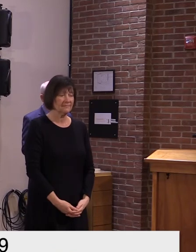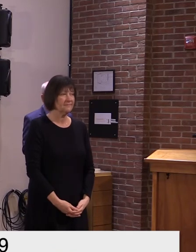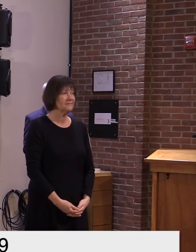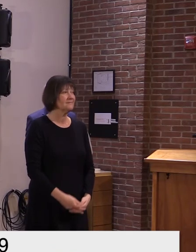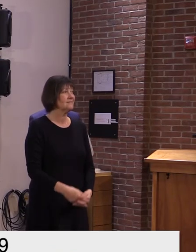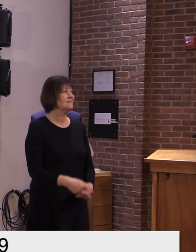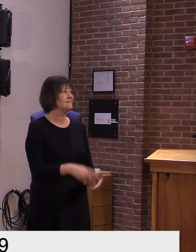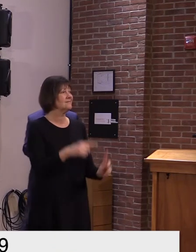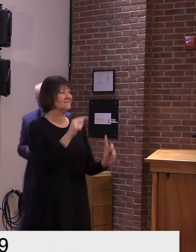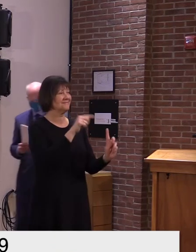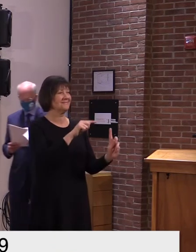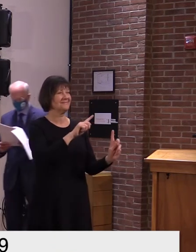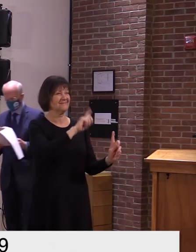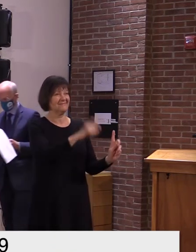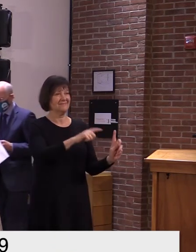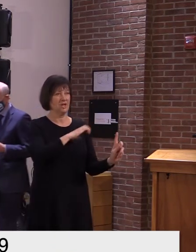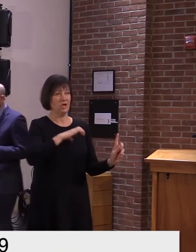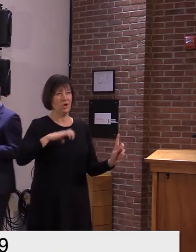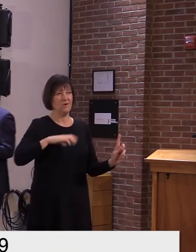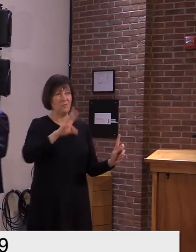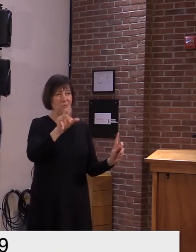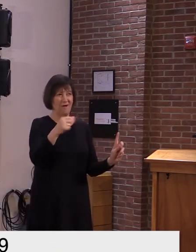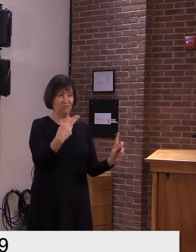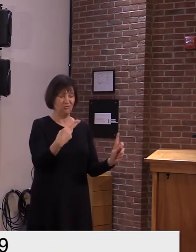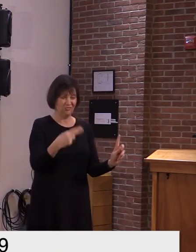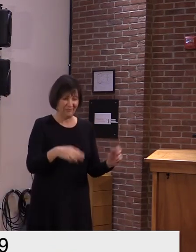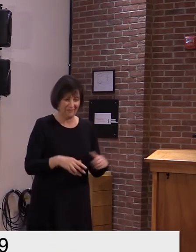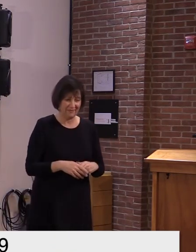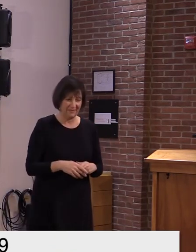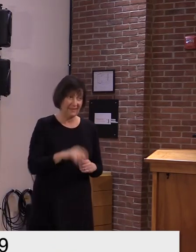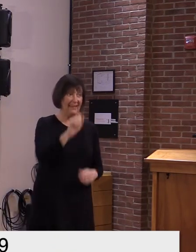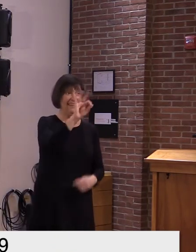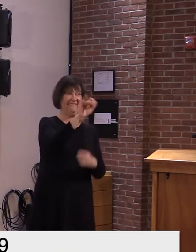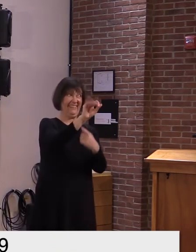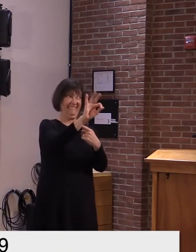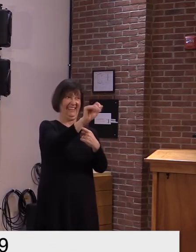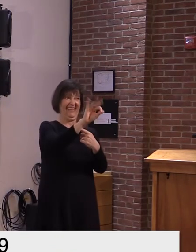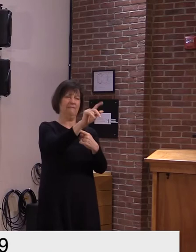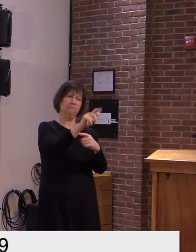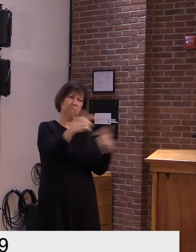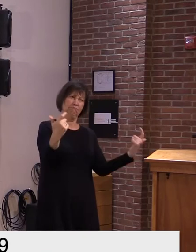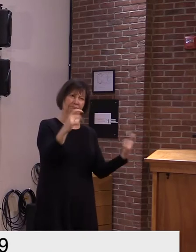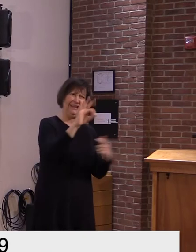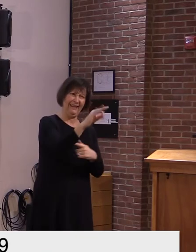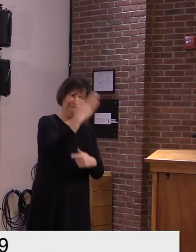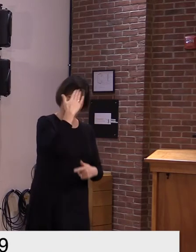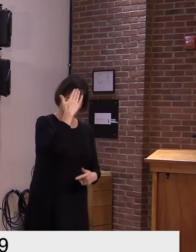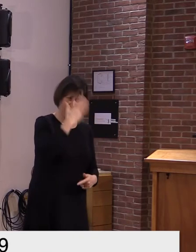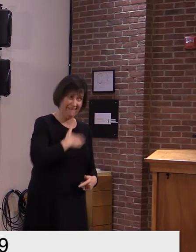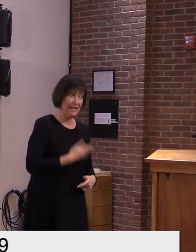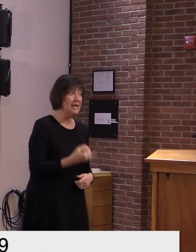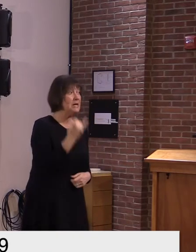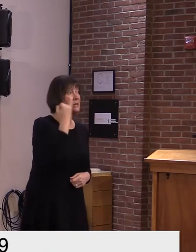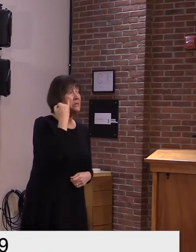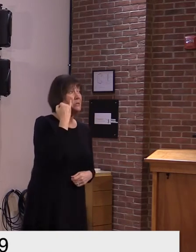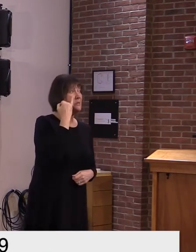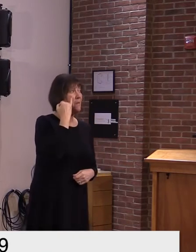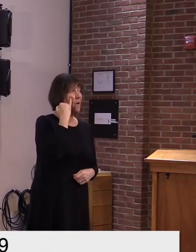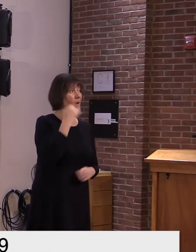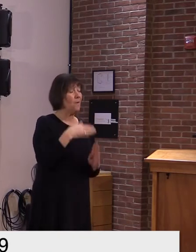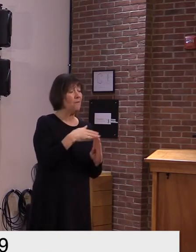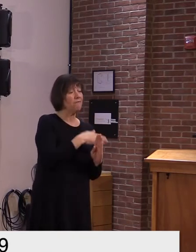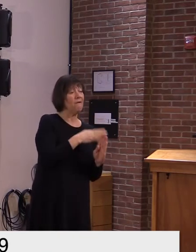Congressman Welch, if, and I know it's a big if, you are persuaded either before or after Inauguration